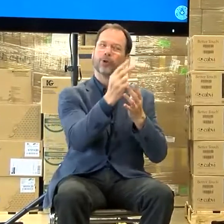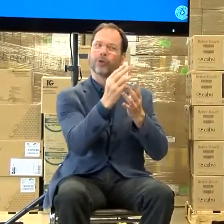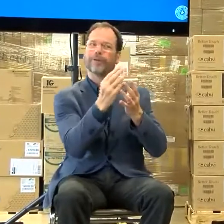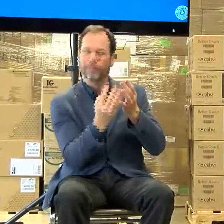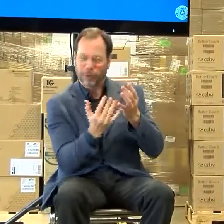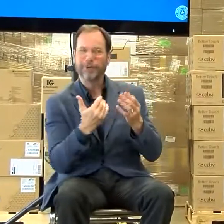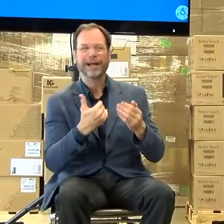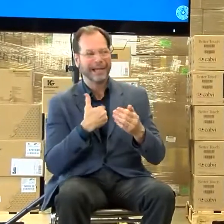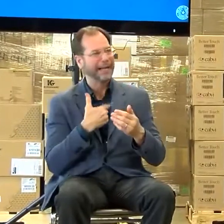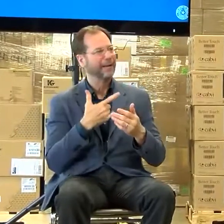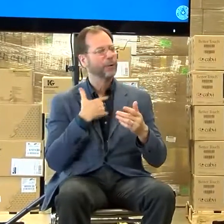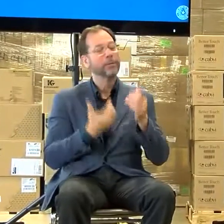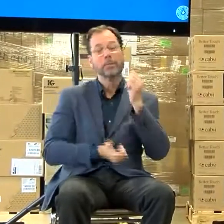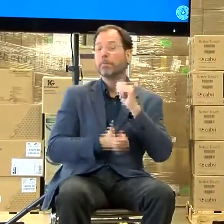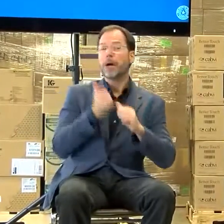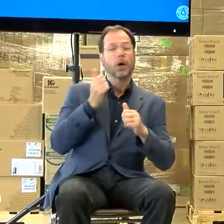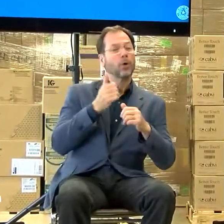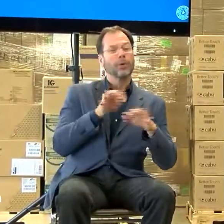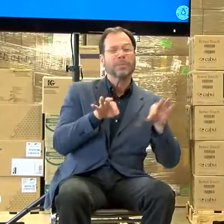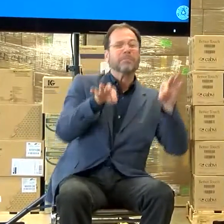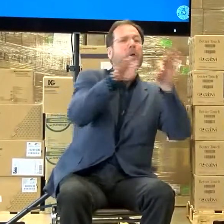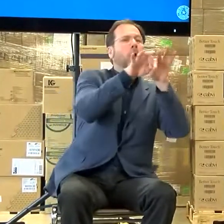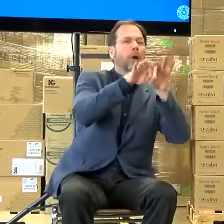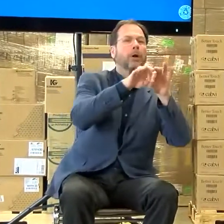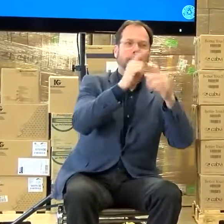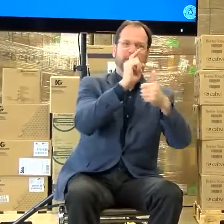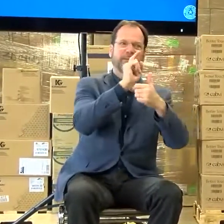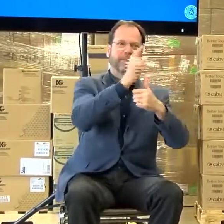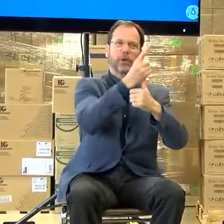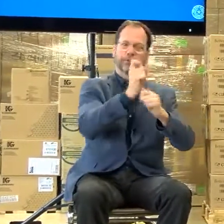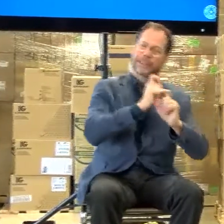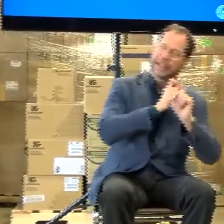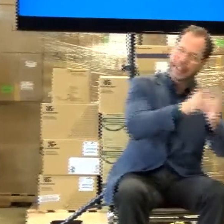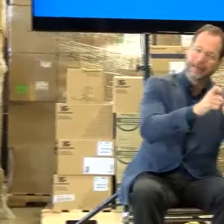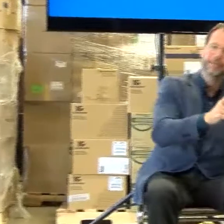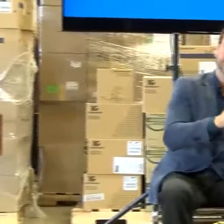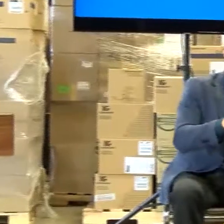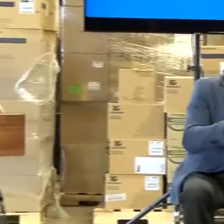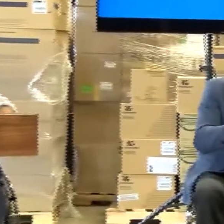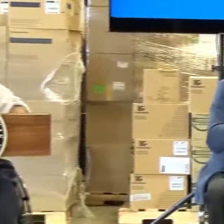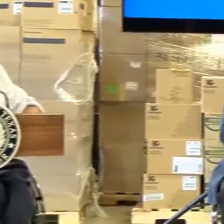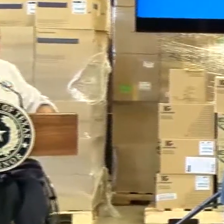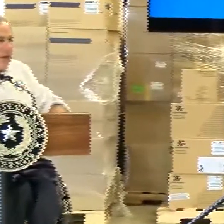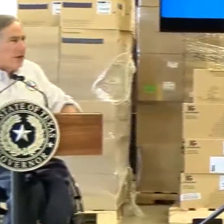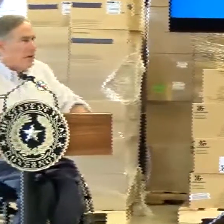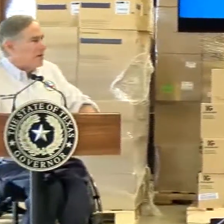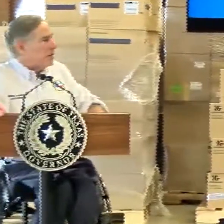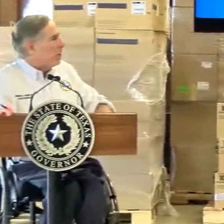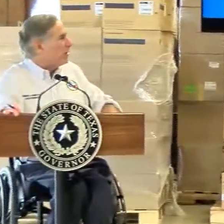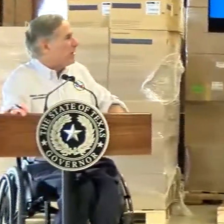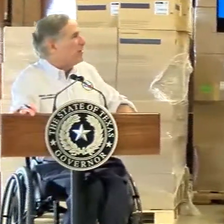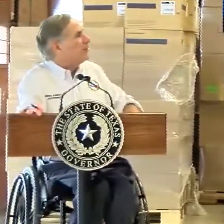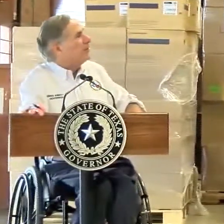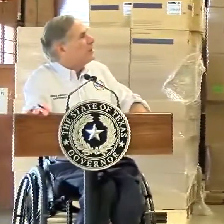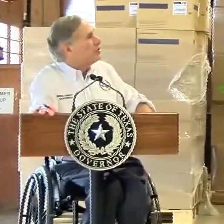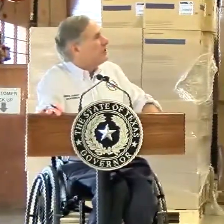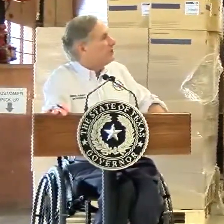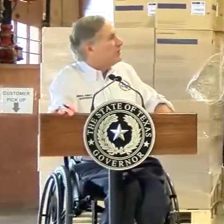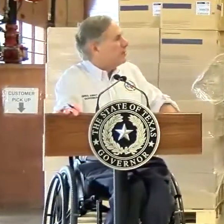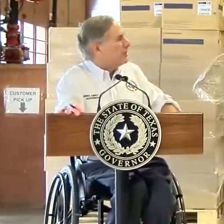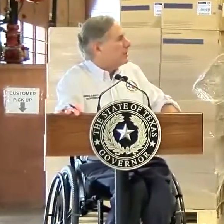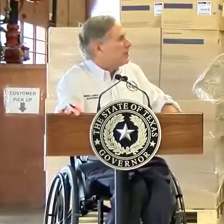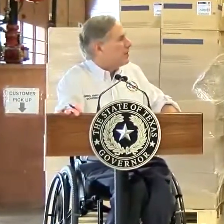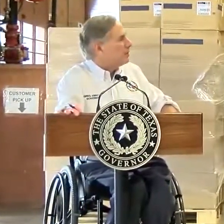with what we view to be the most critical needs. Thank you, Governor. Thank you, Doctor. Next, I would like to have